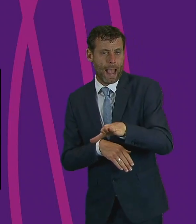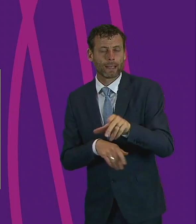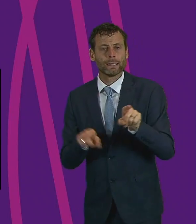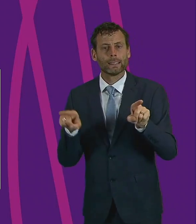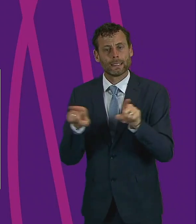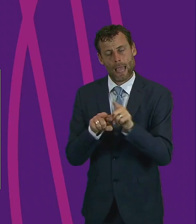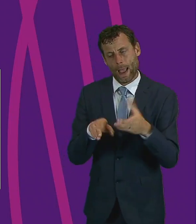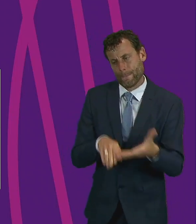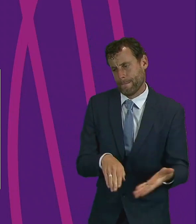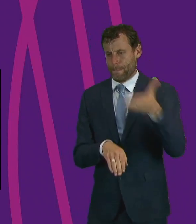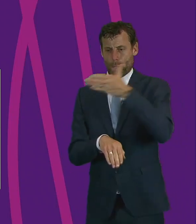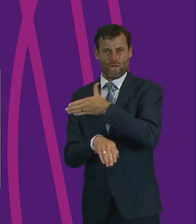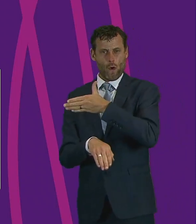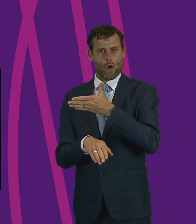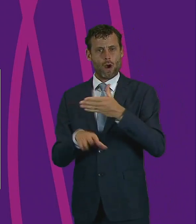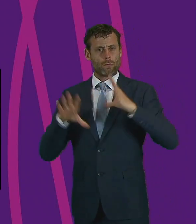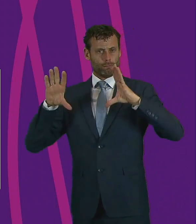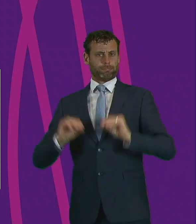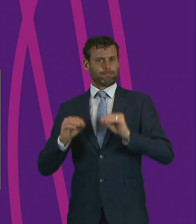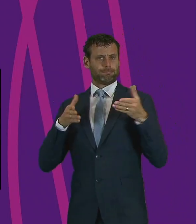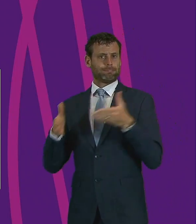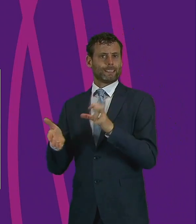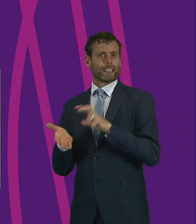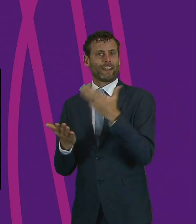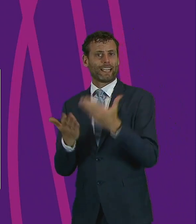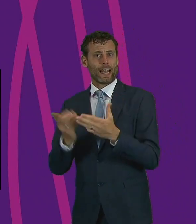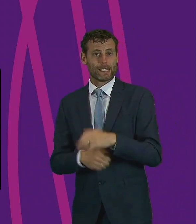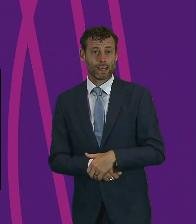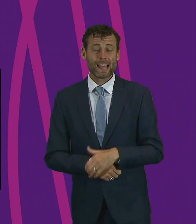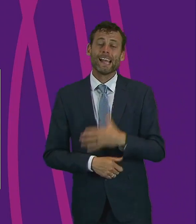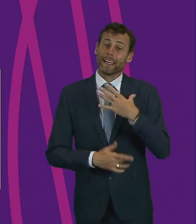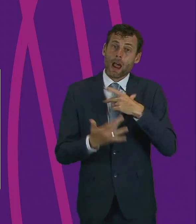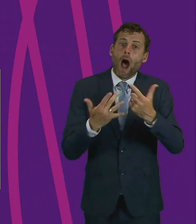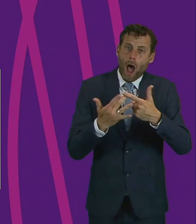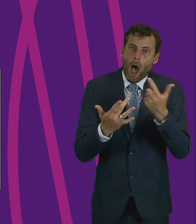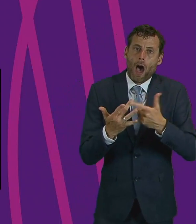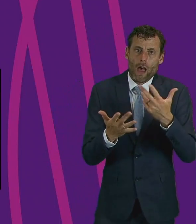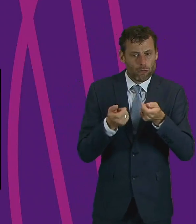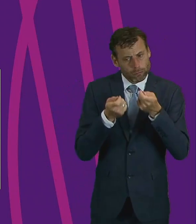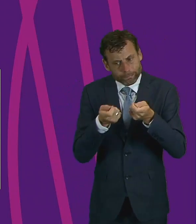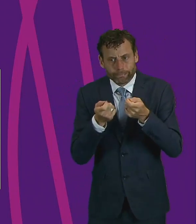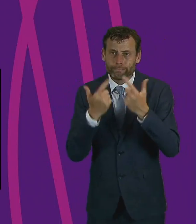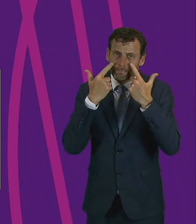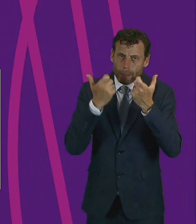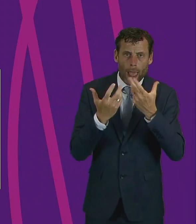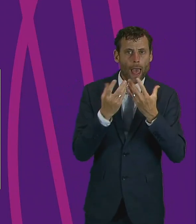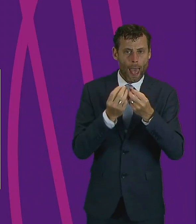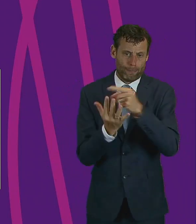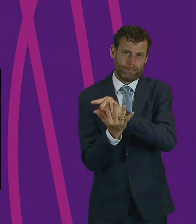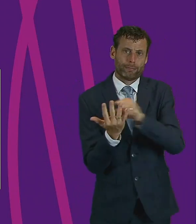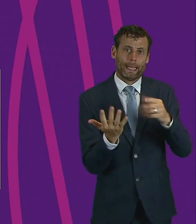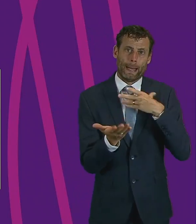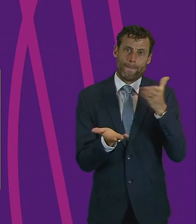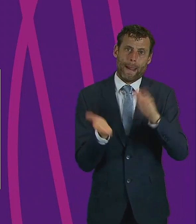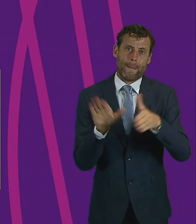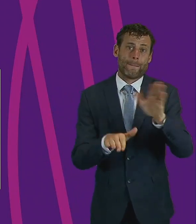A number of wider programmes will be vital as we move out of lockdown. to look to restart the